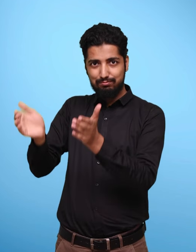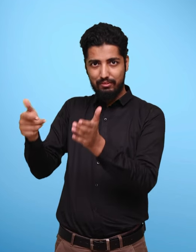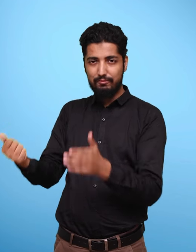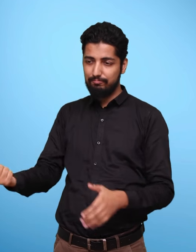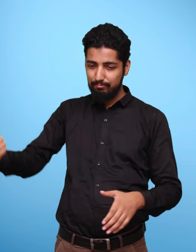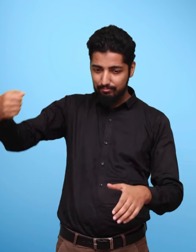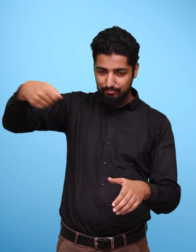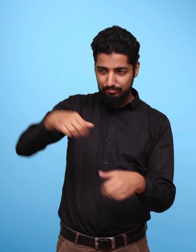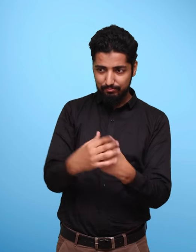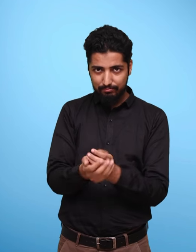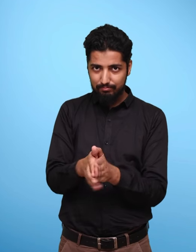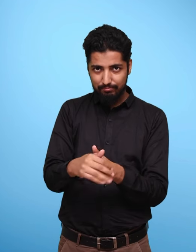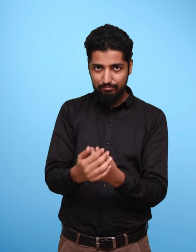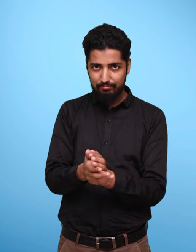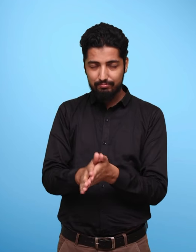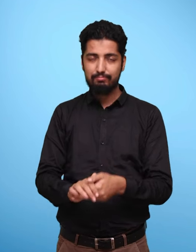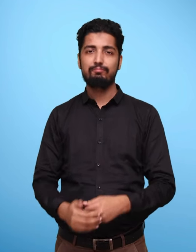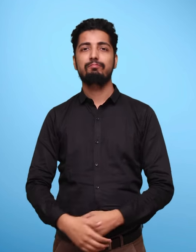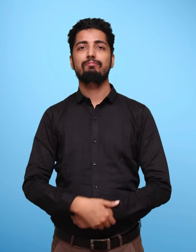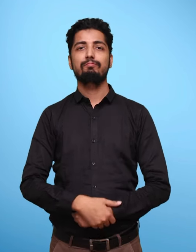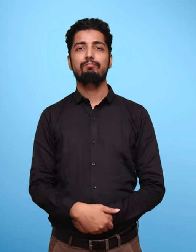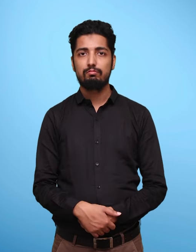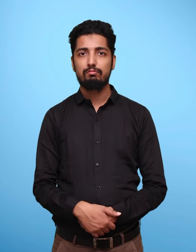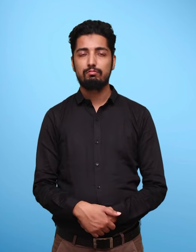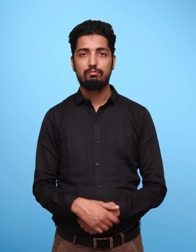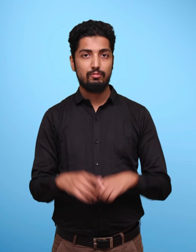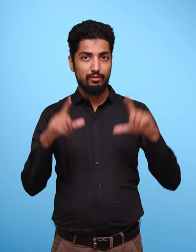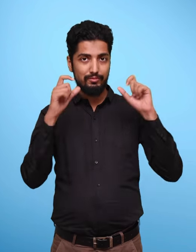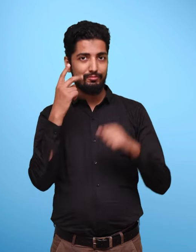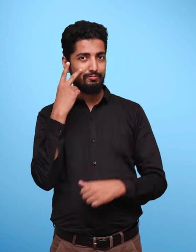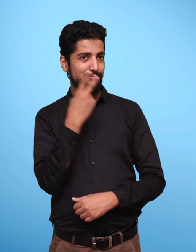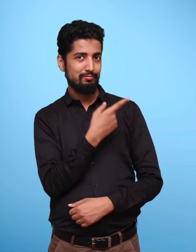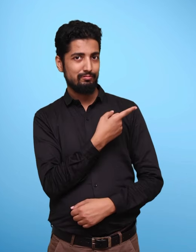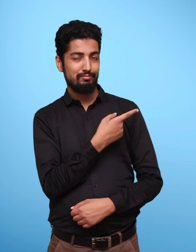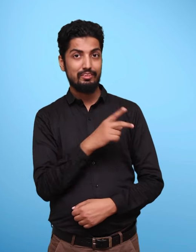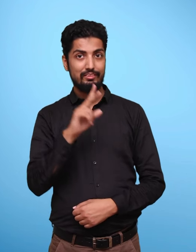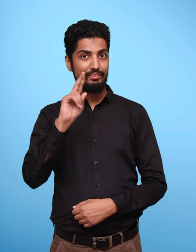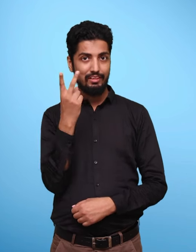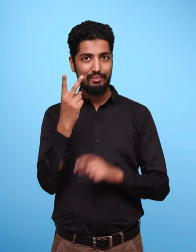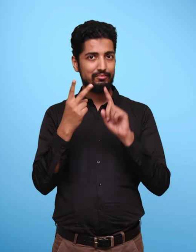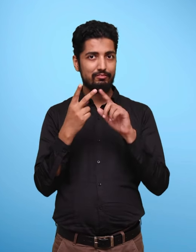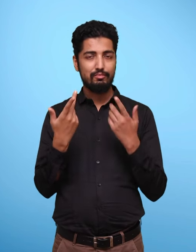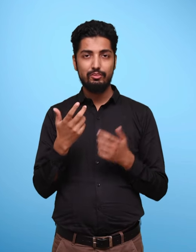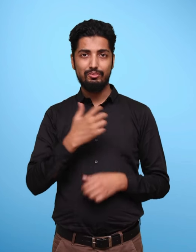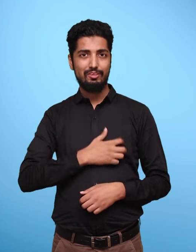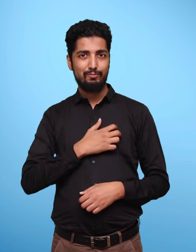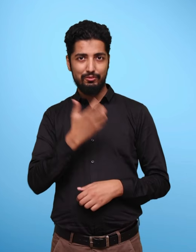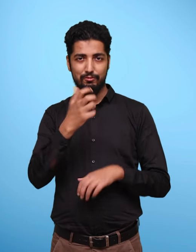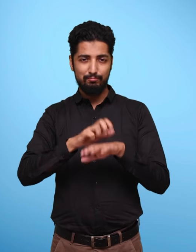hands. 2. rub soap on your hands.